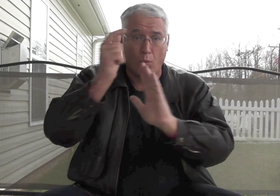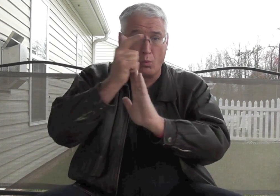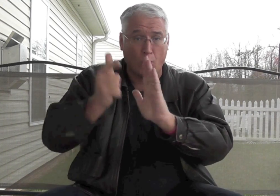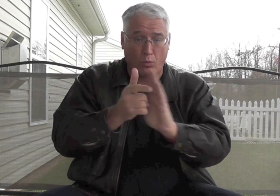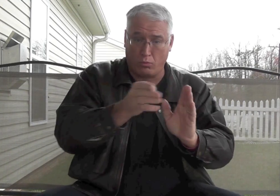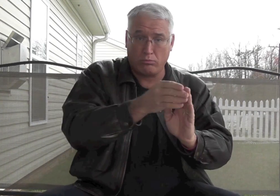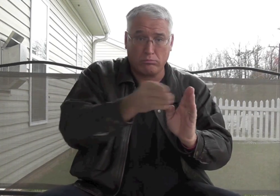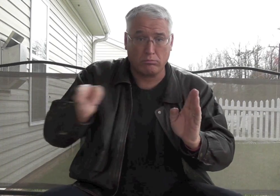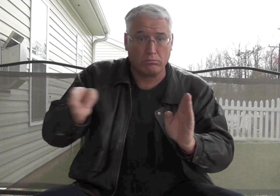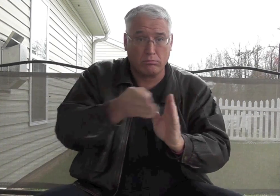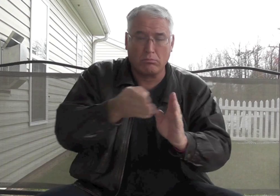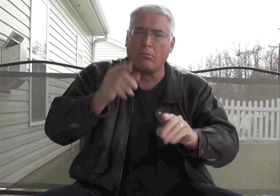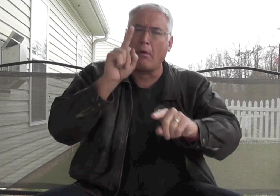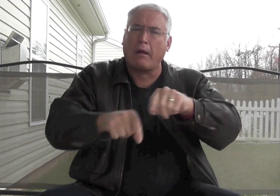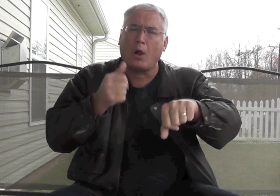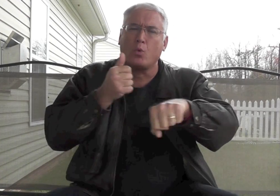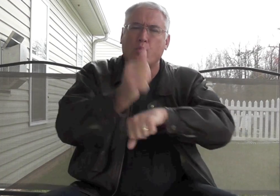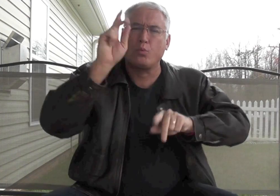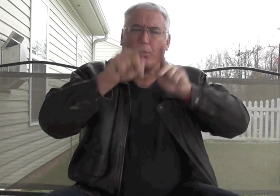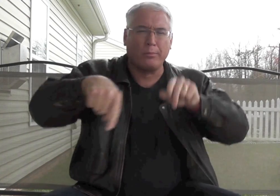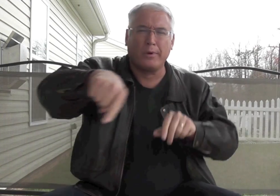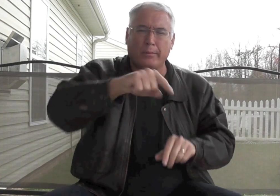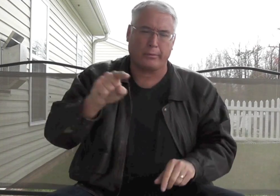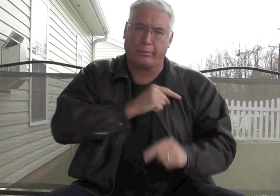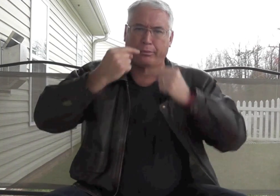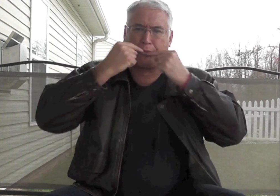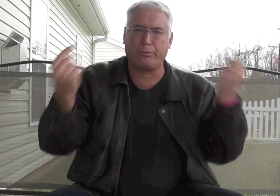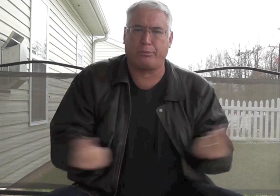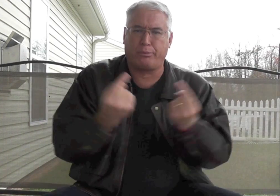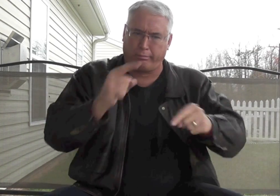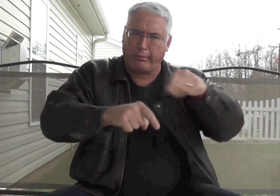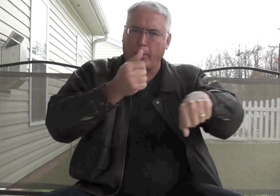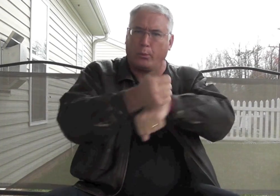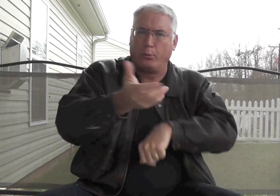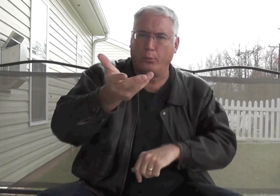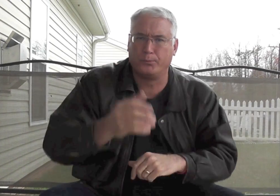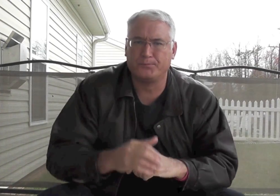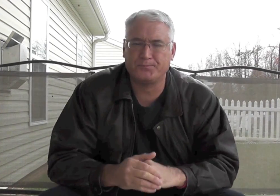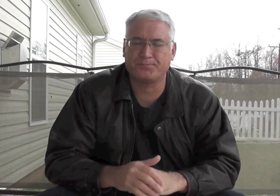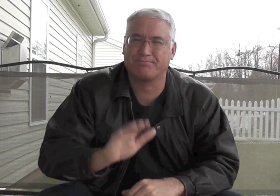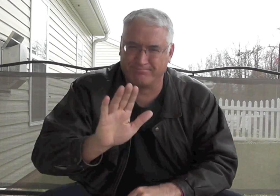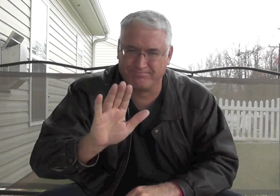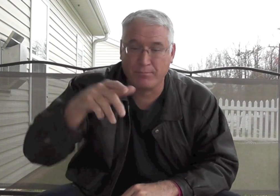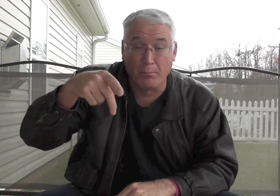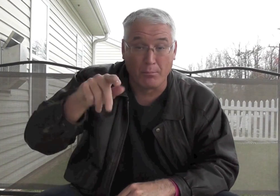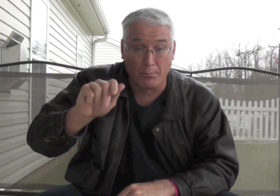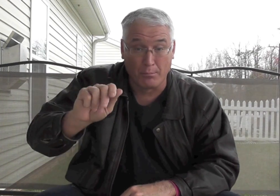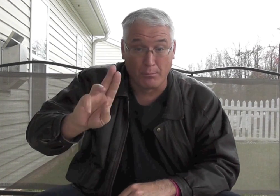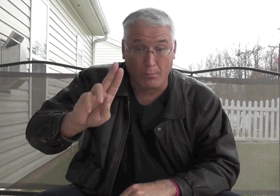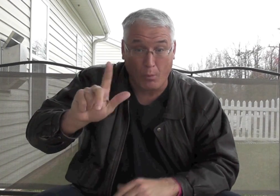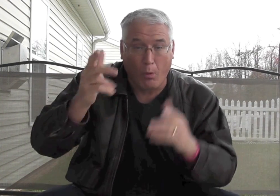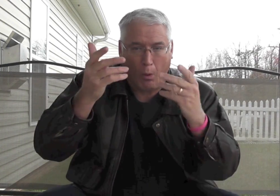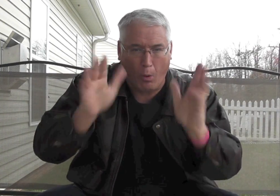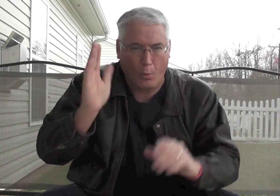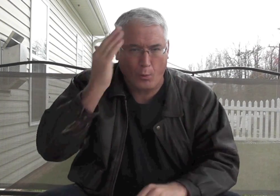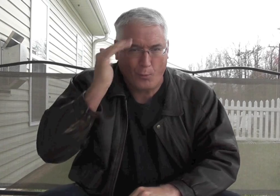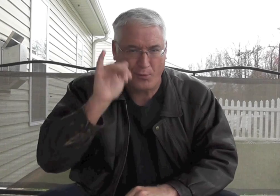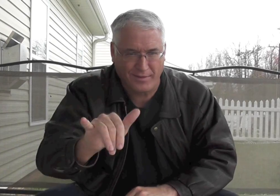Well, if there was no law during that time, then you can't accuse people of being guilty of sinning. Hang on.